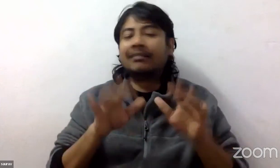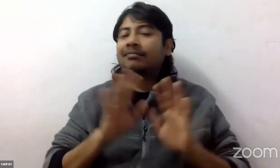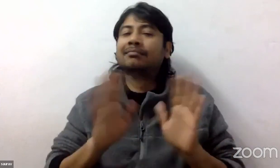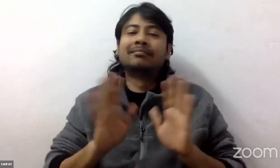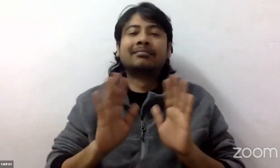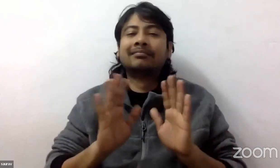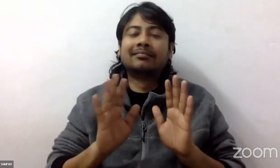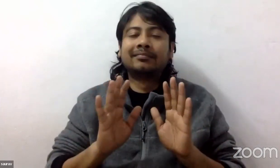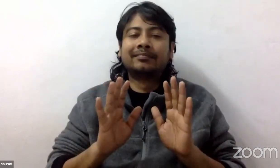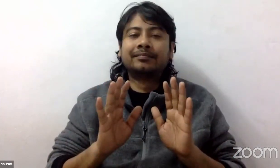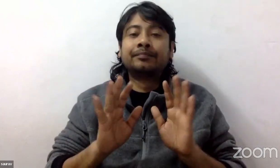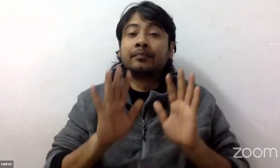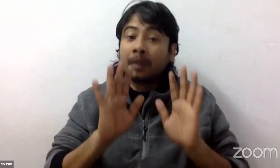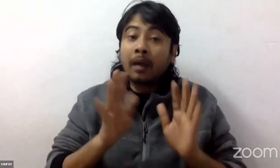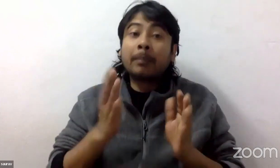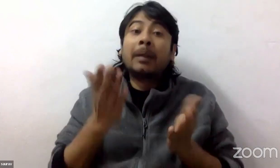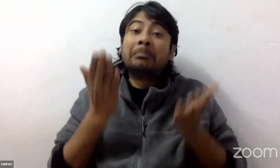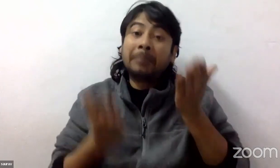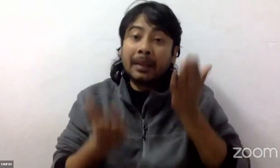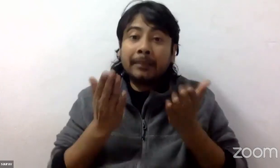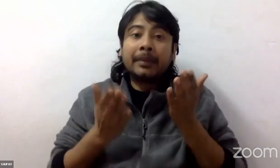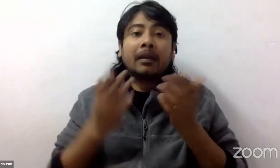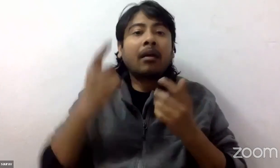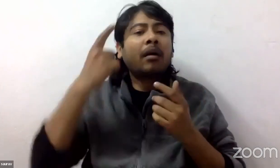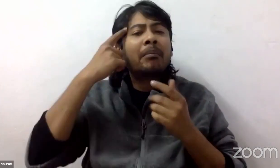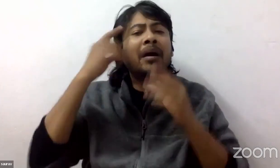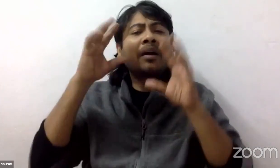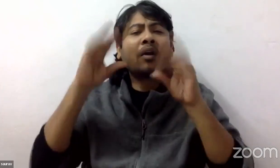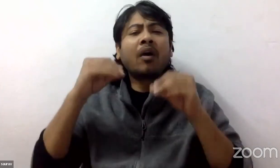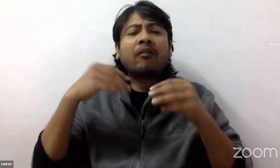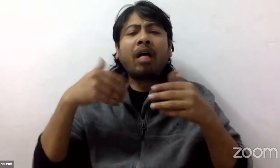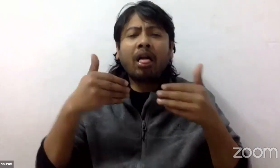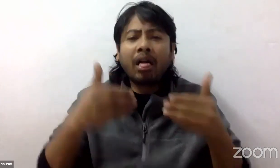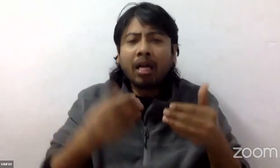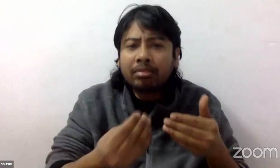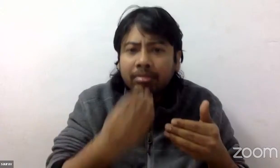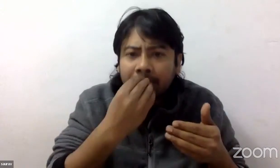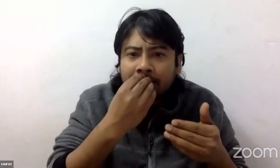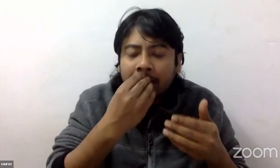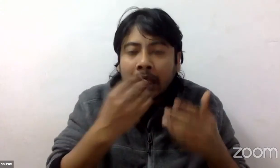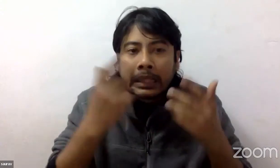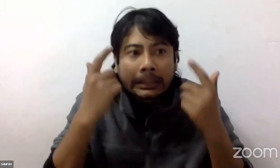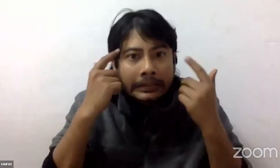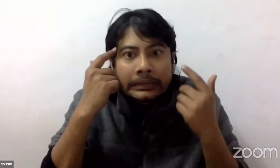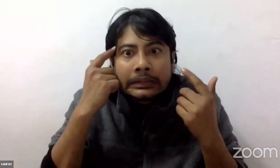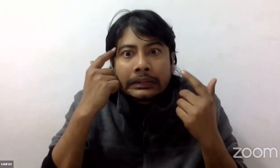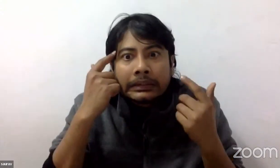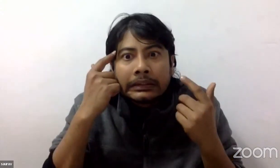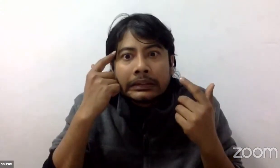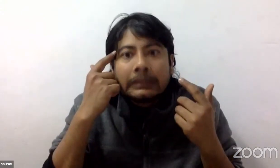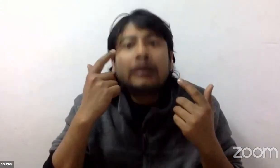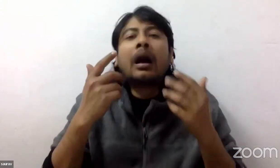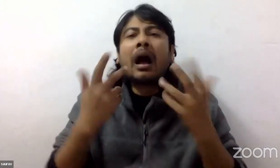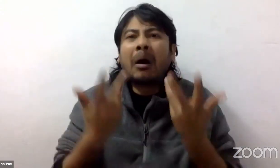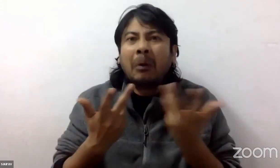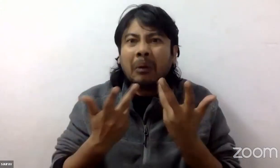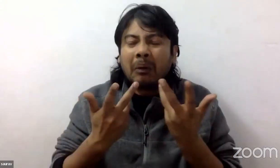it. So the alternative is that there is one Ekadashi called Bhim Ekadashi, which I am not sure which month it comes